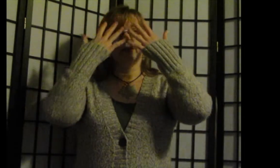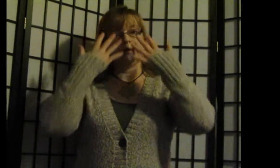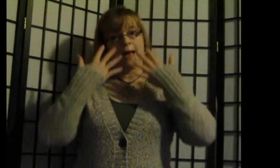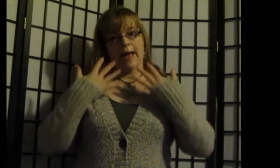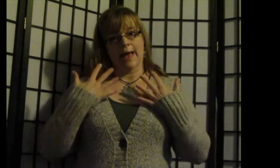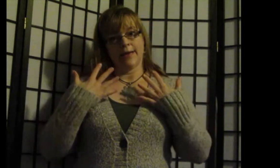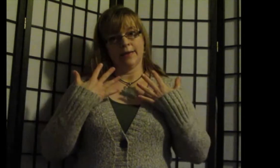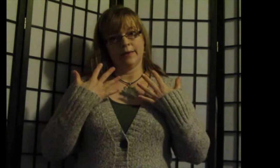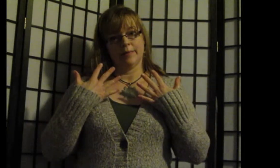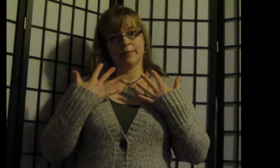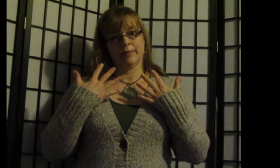Sad.